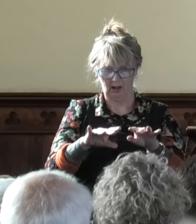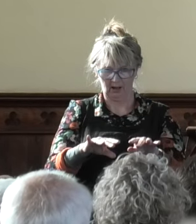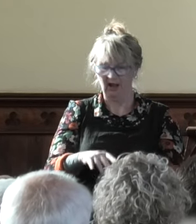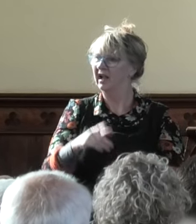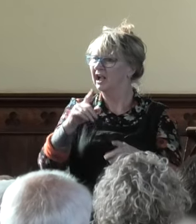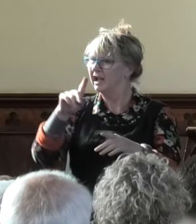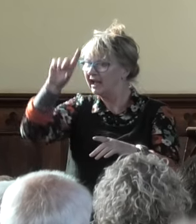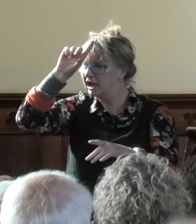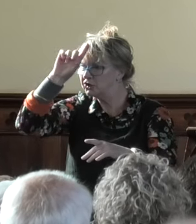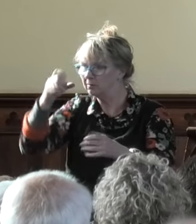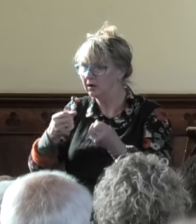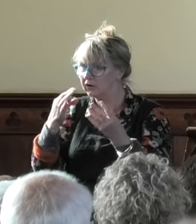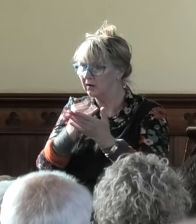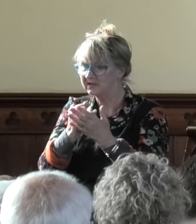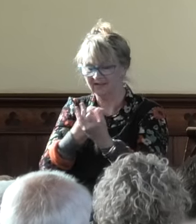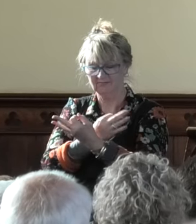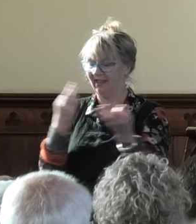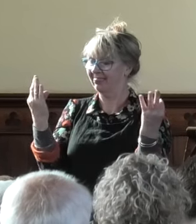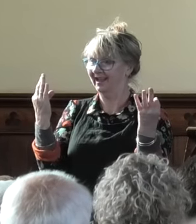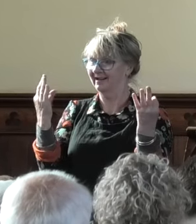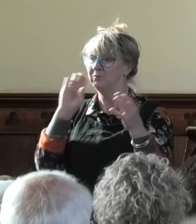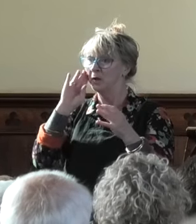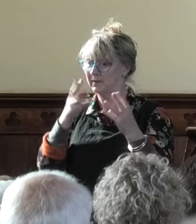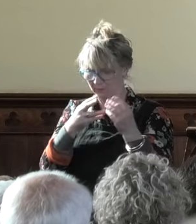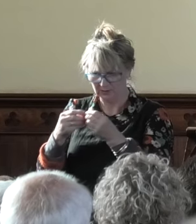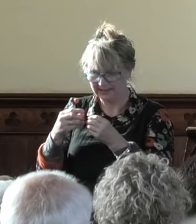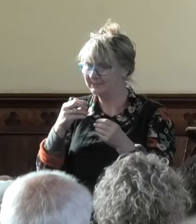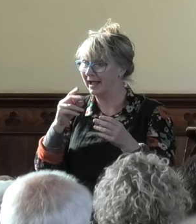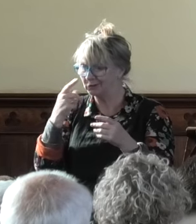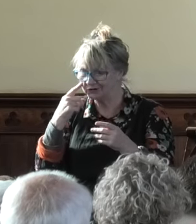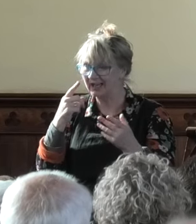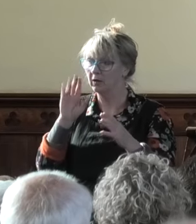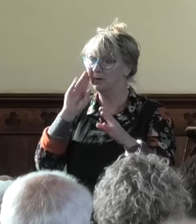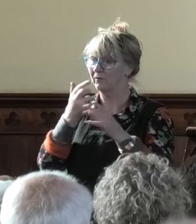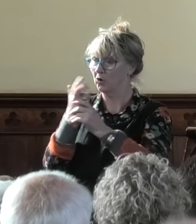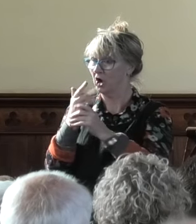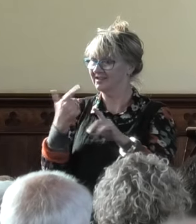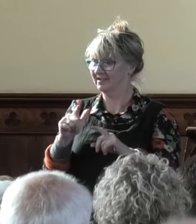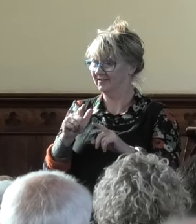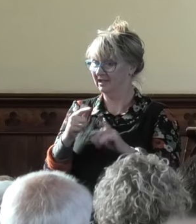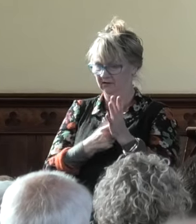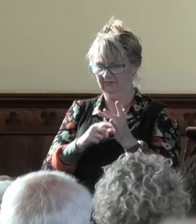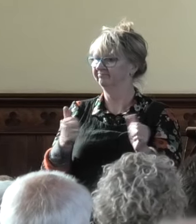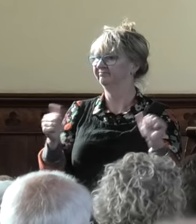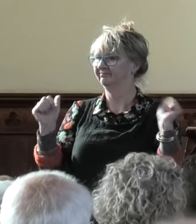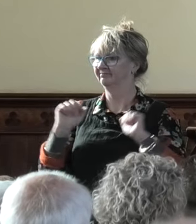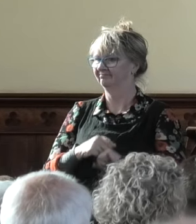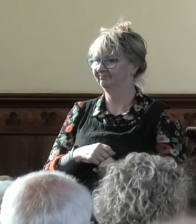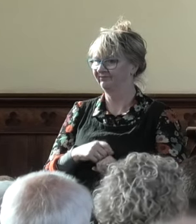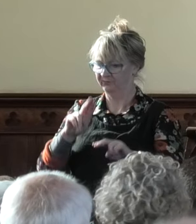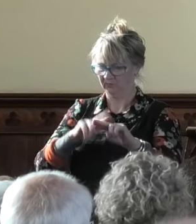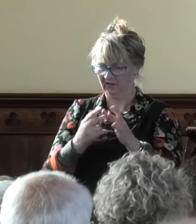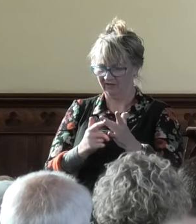German, no errors allowed. This was before spell check at the end of 1970, and she did it really well. Fred